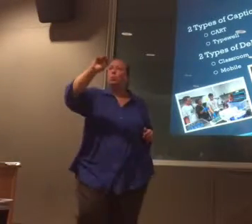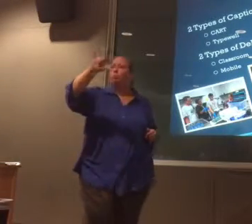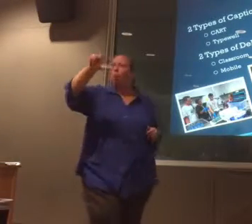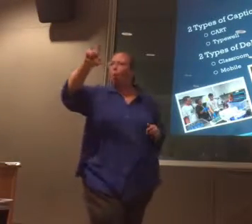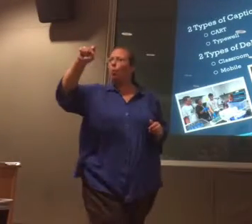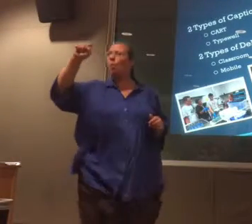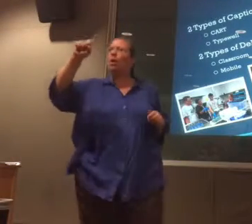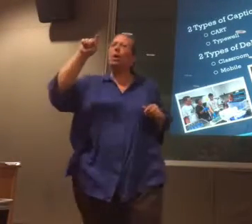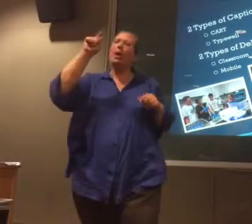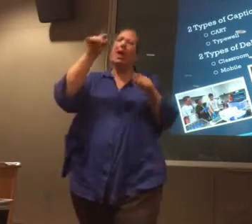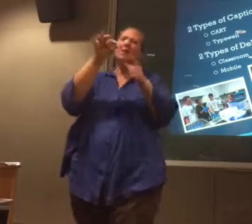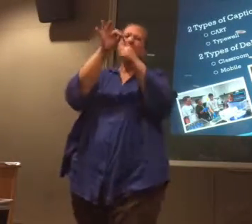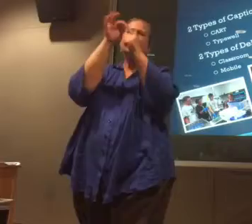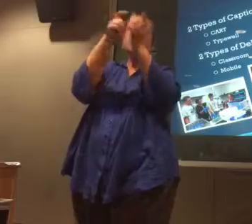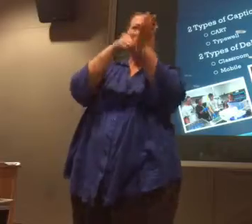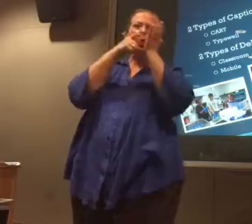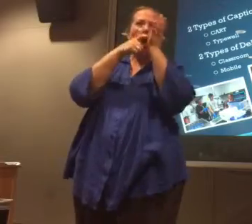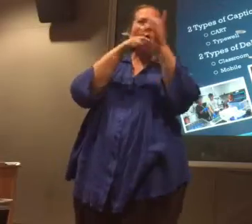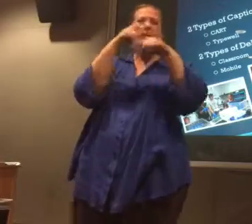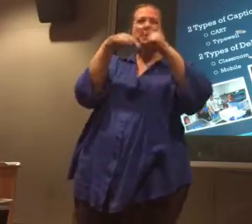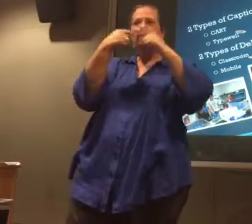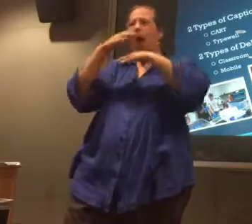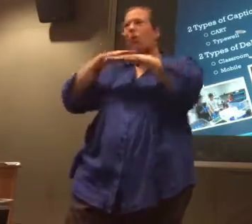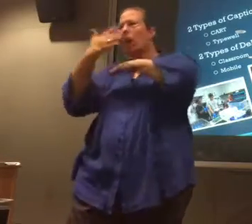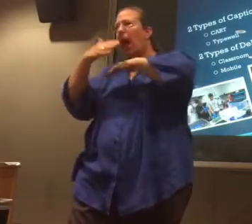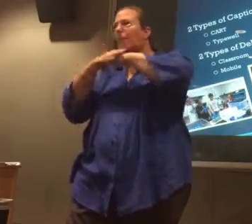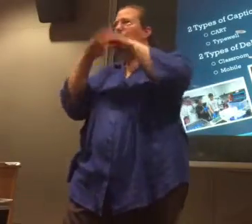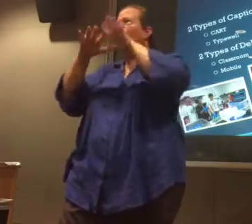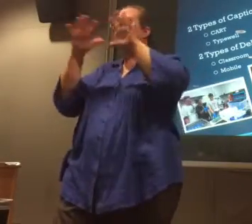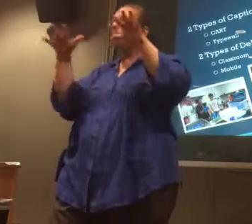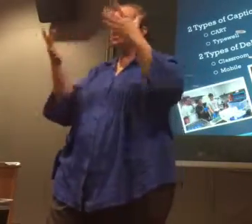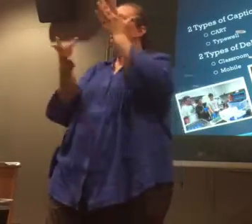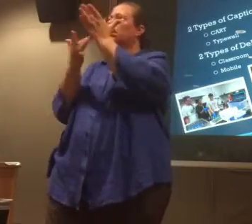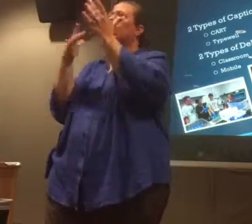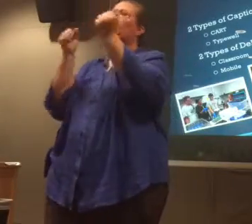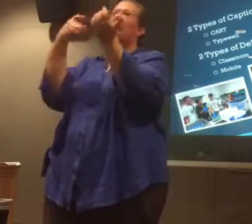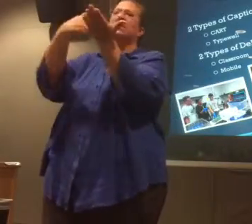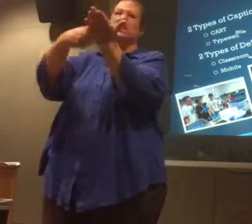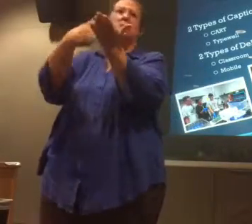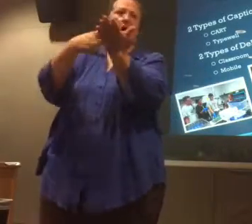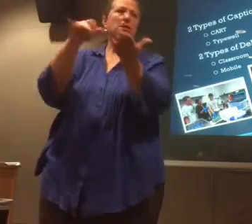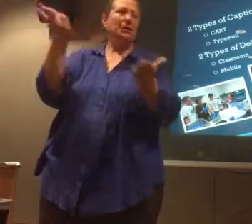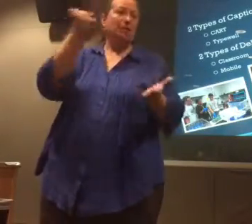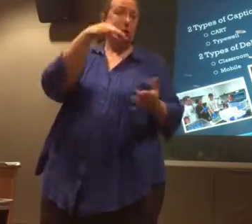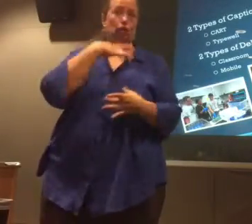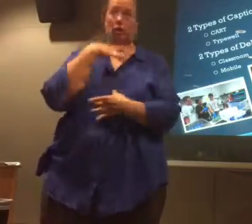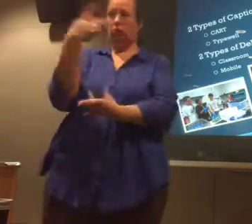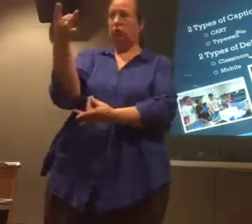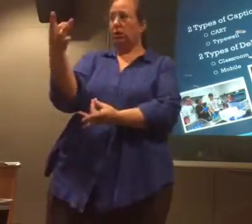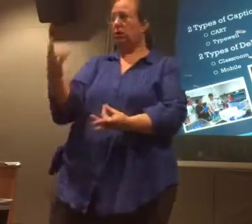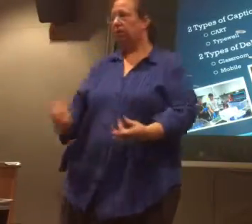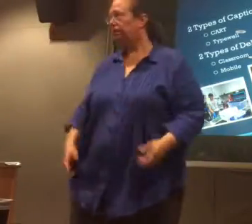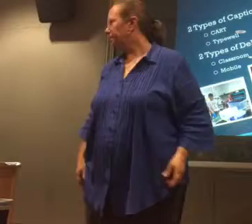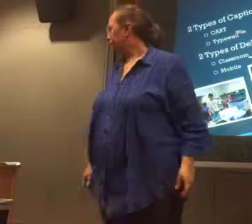If you choose the mobile captioning, there are a few specific requirements, like needing to provide your